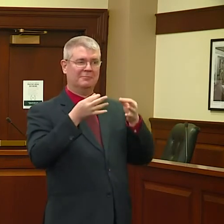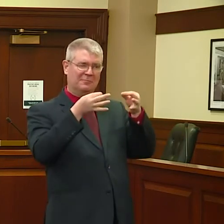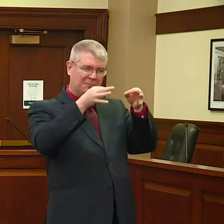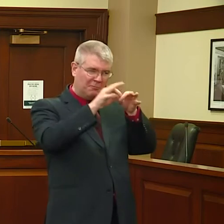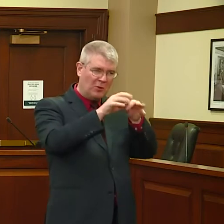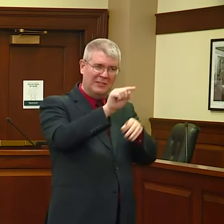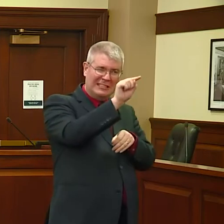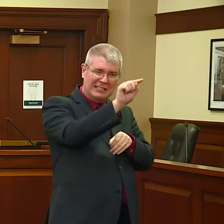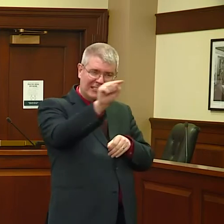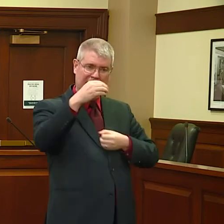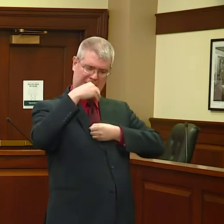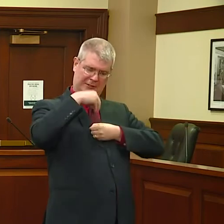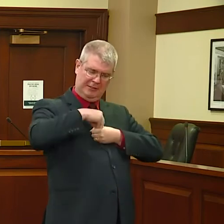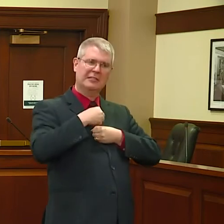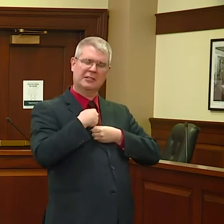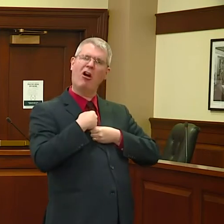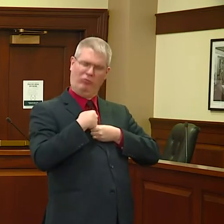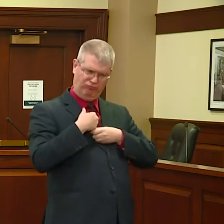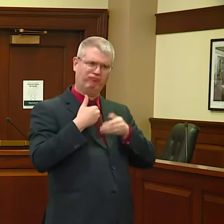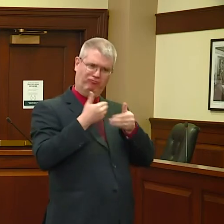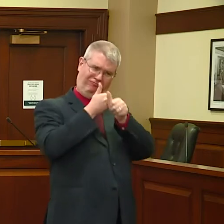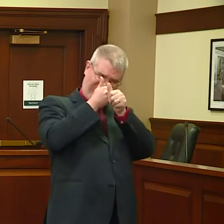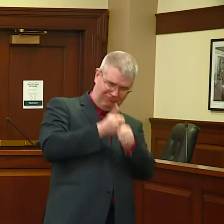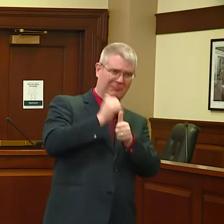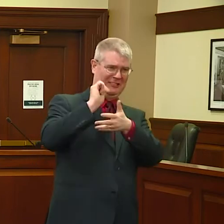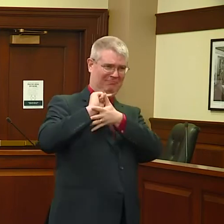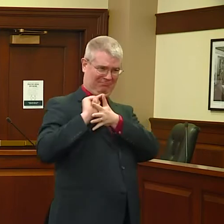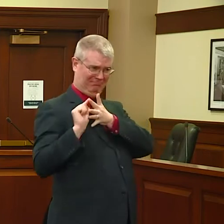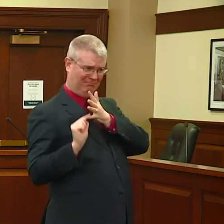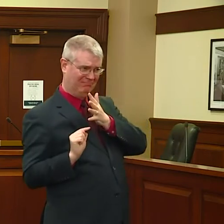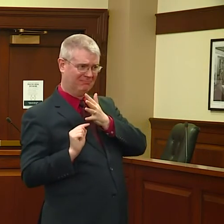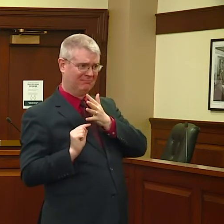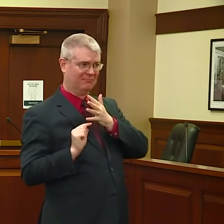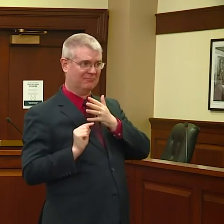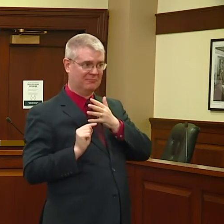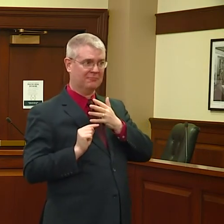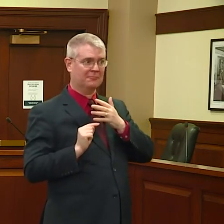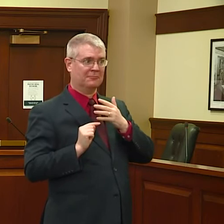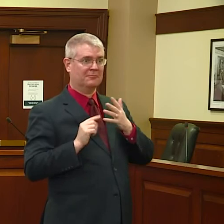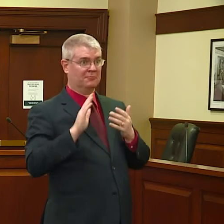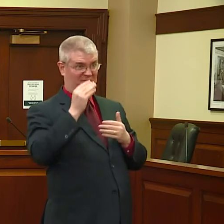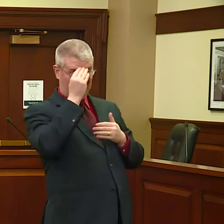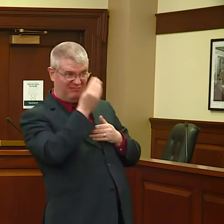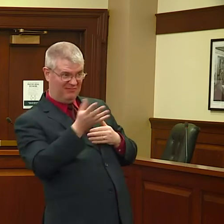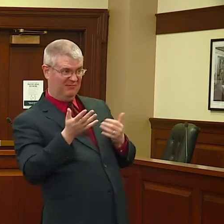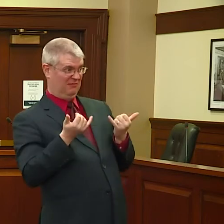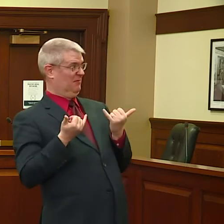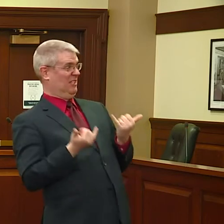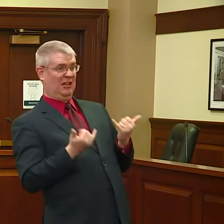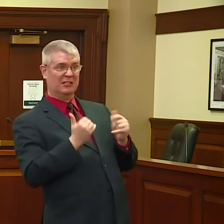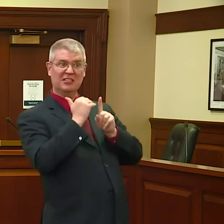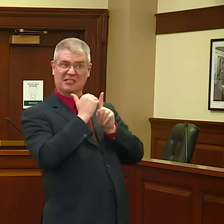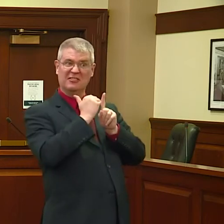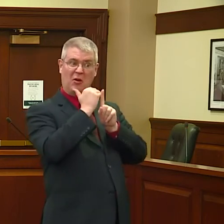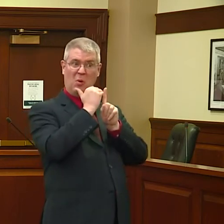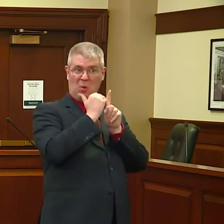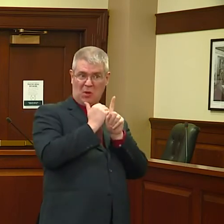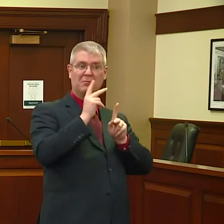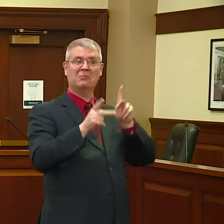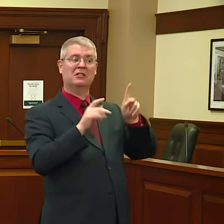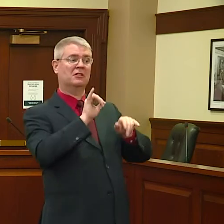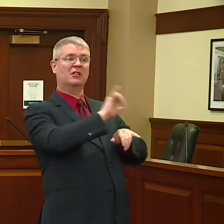numbers increase across Idaho and other parts of the country. The fall brought dropping temperatures, bringing people indoors.